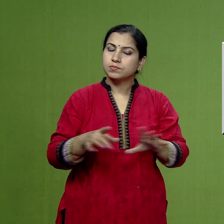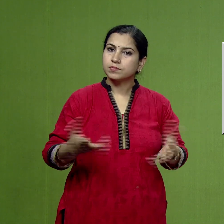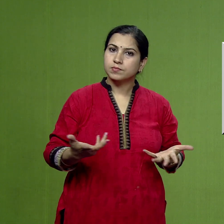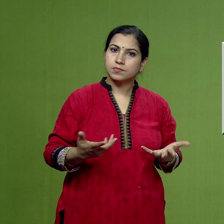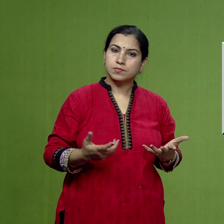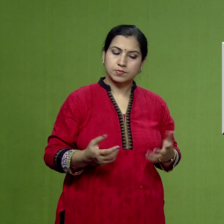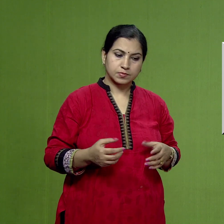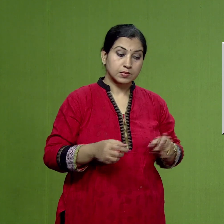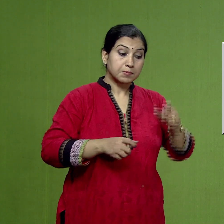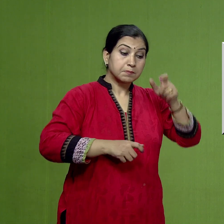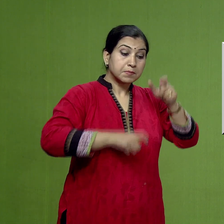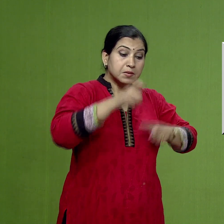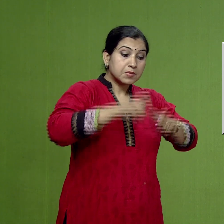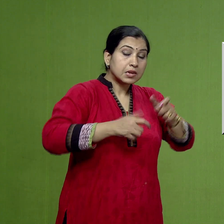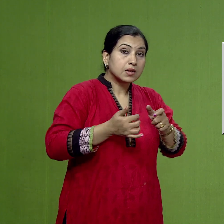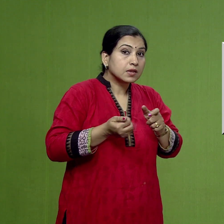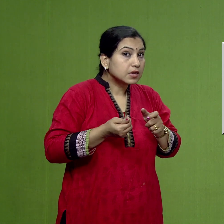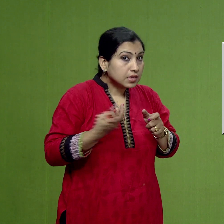the number of people